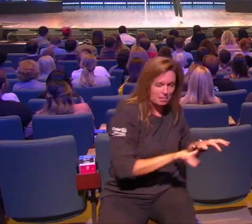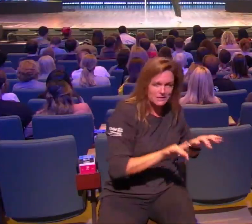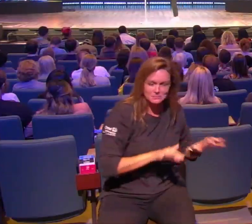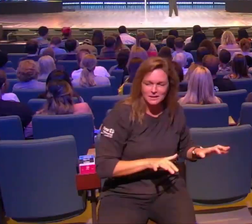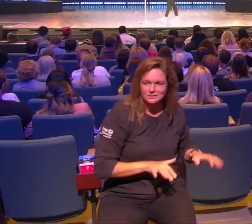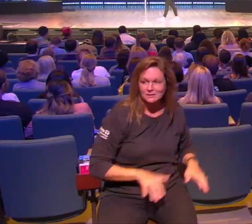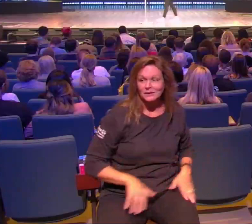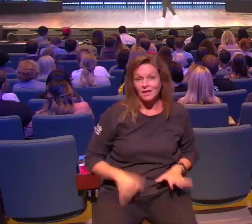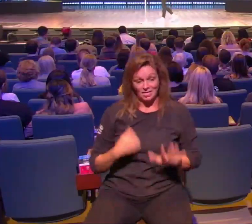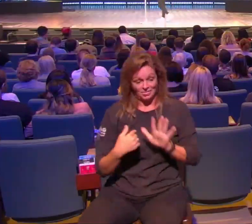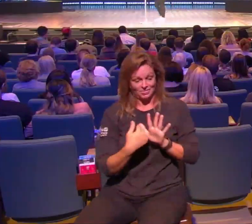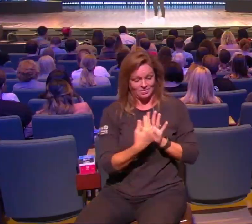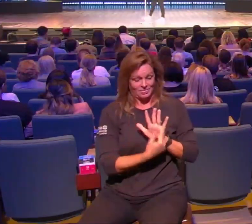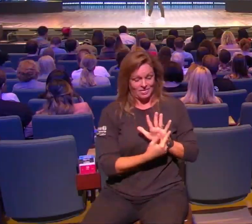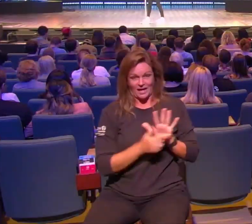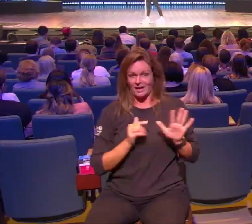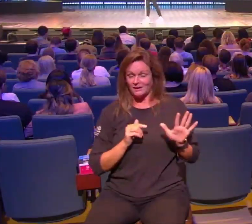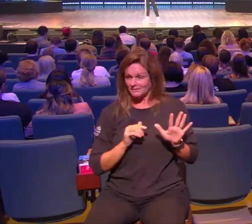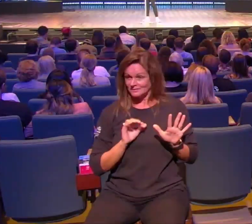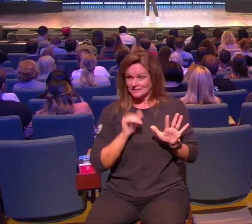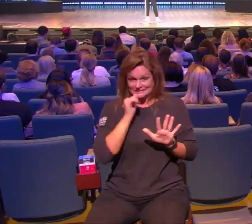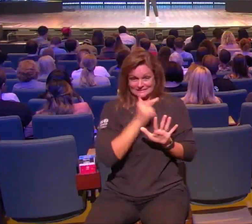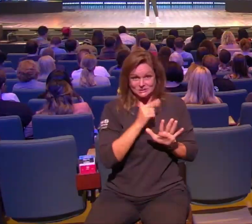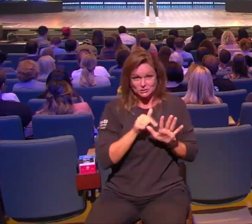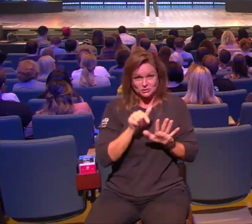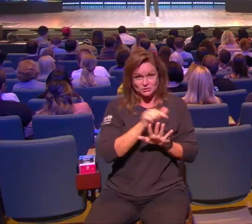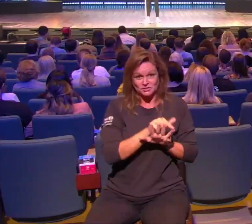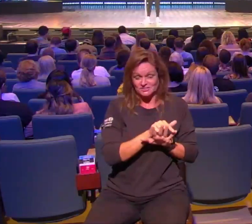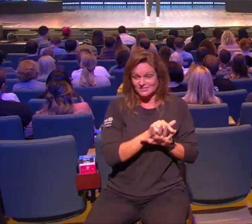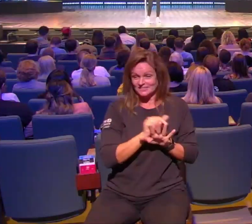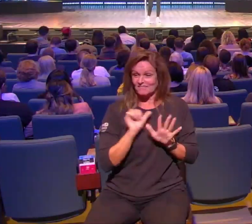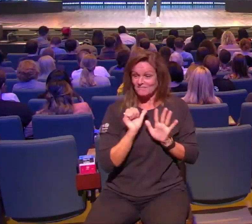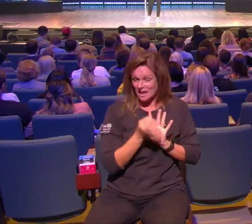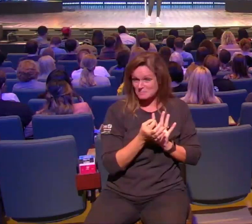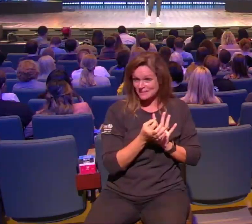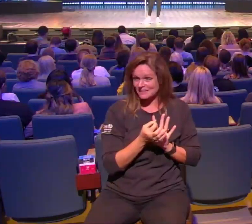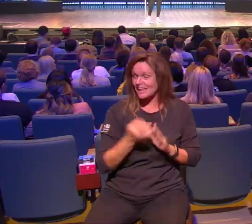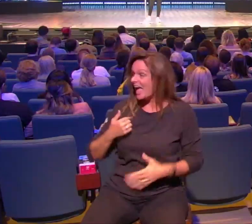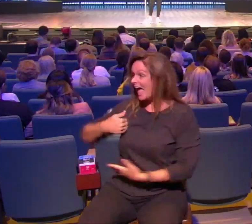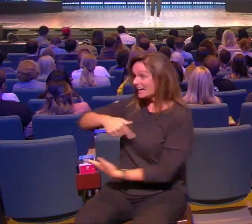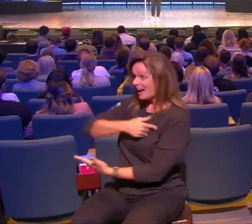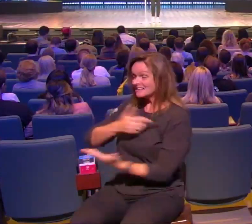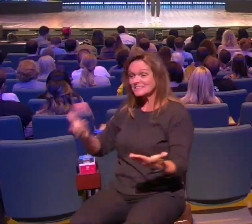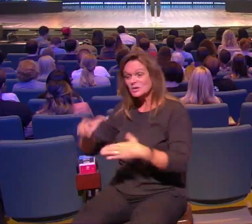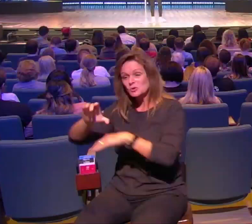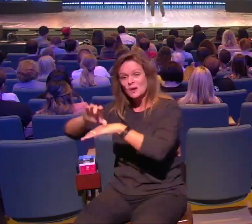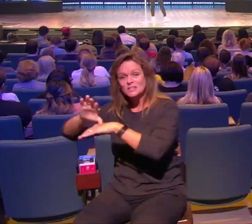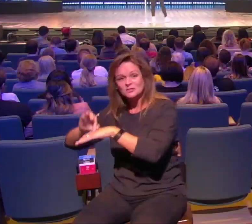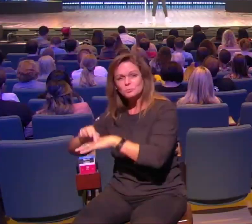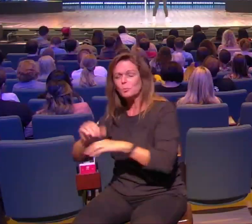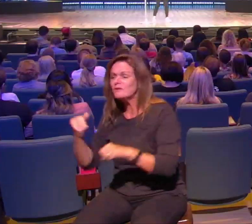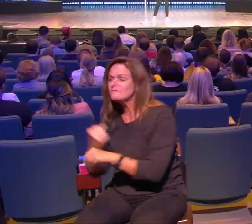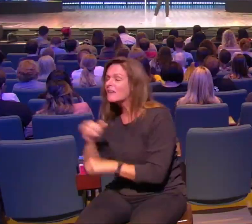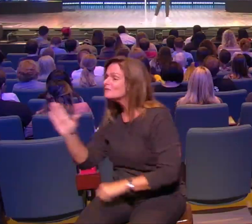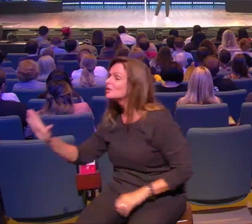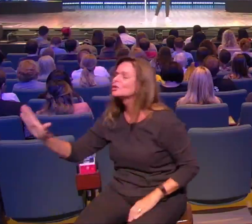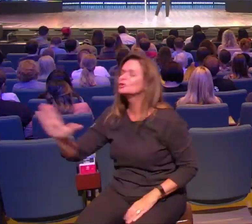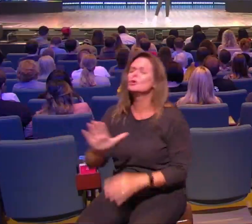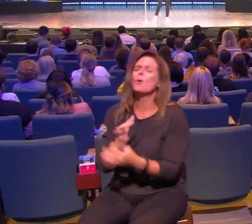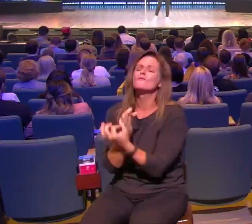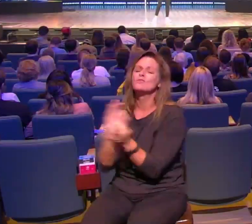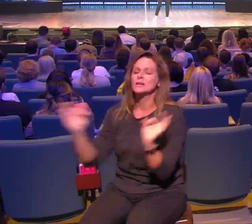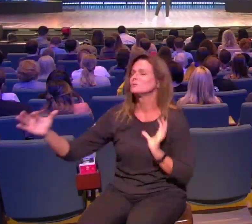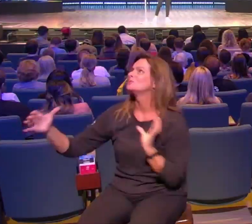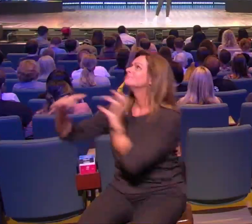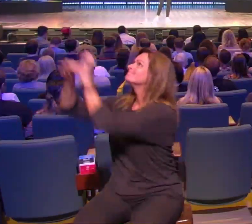this family, God's family, is that we are fighting for your freedom. We are fighting for your